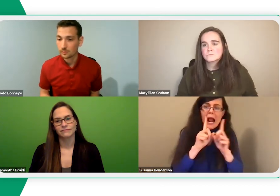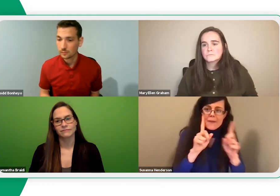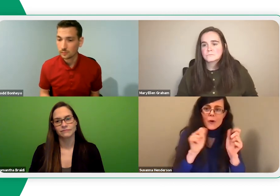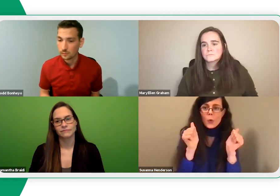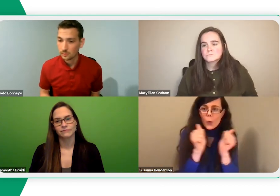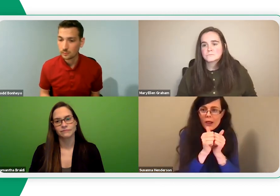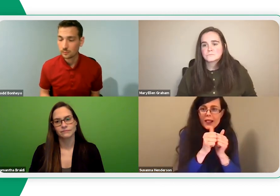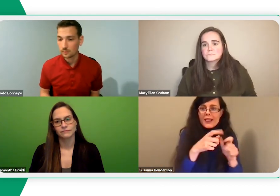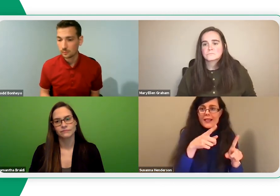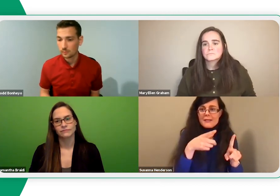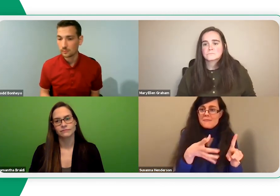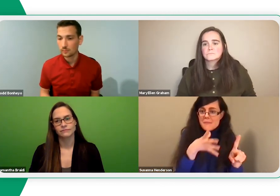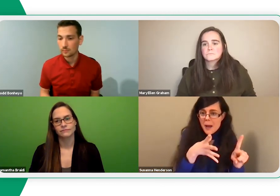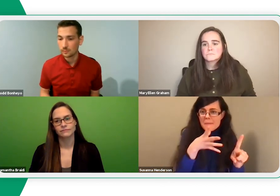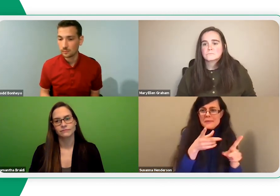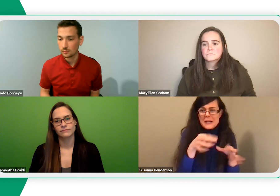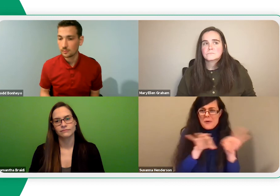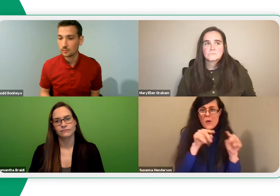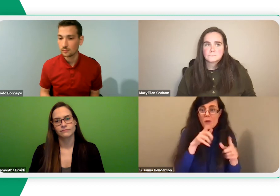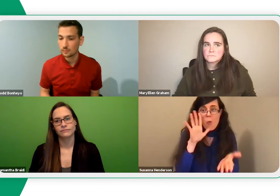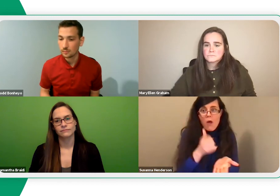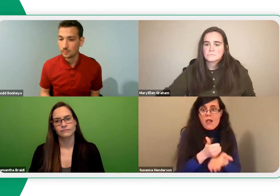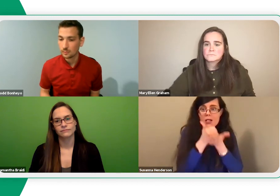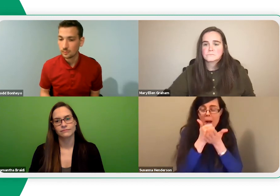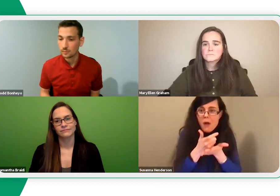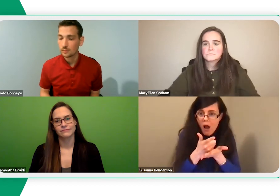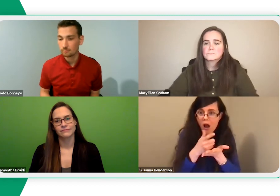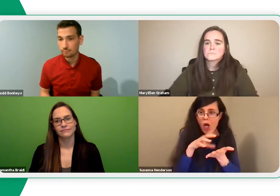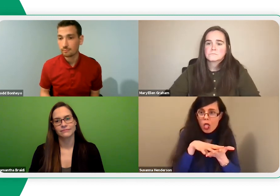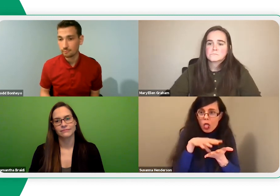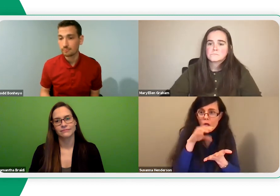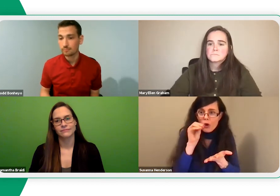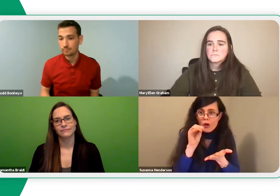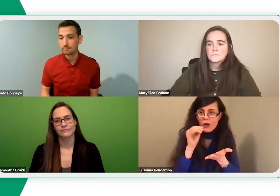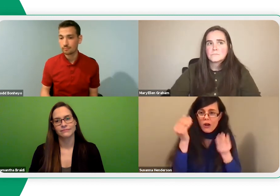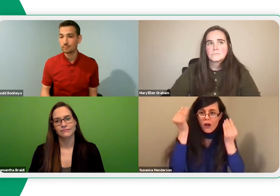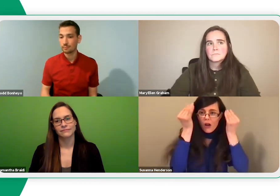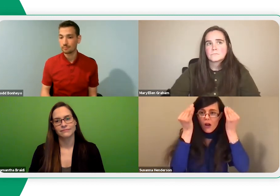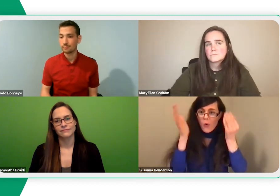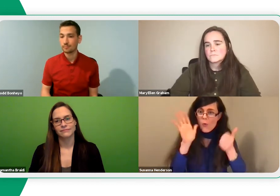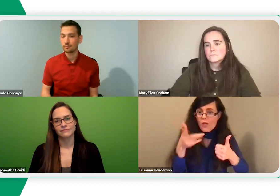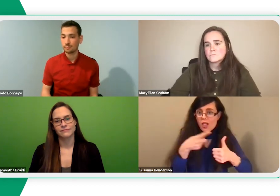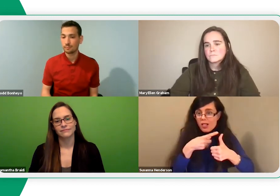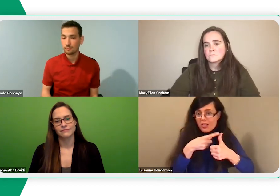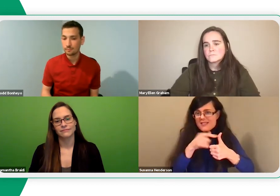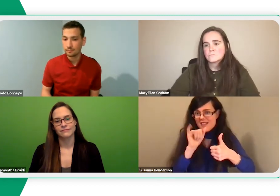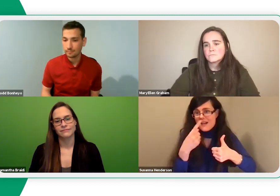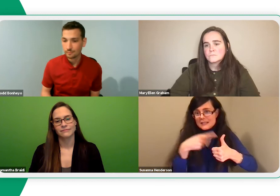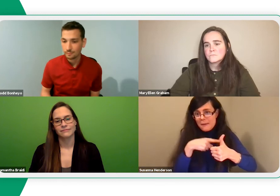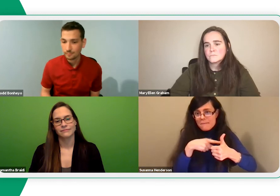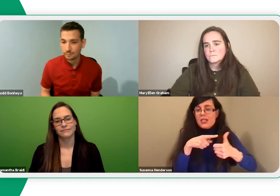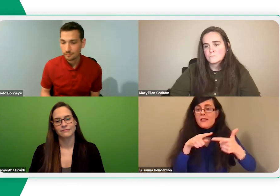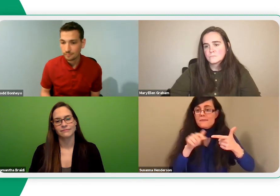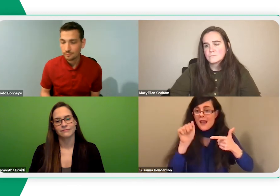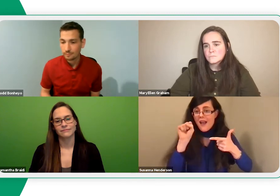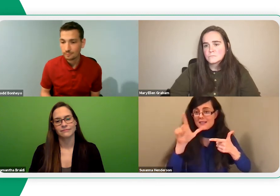the program, but really what's important is to have to encourage students to have conversations with their parents and